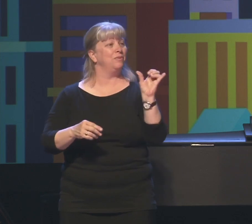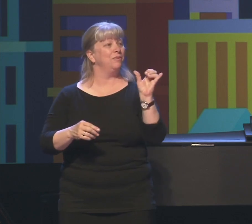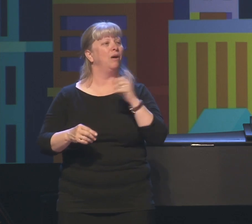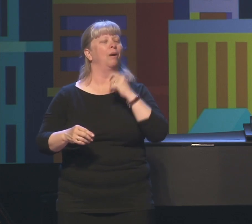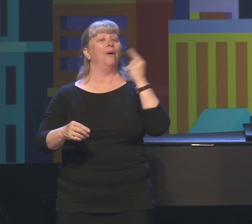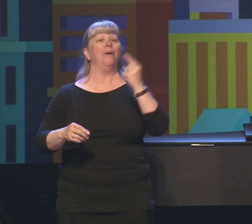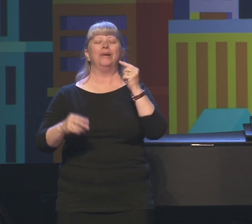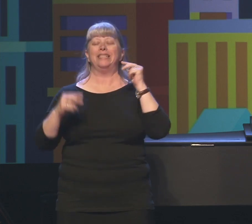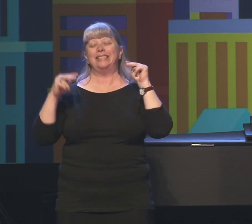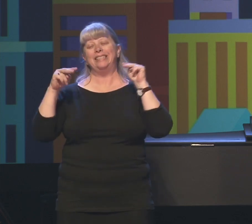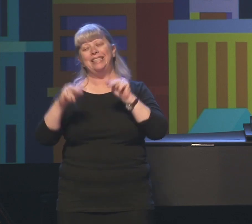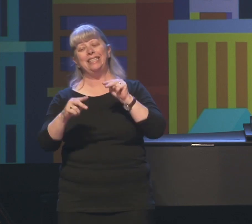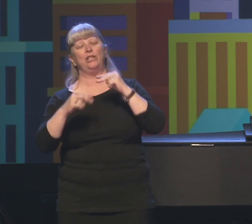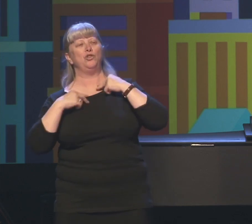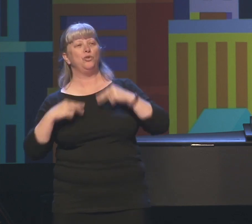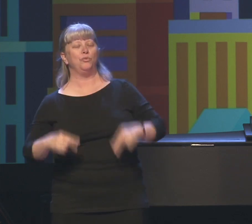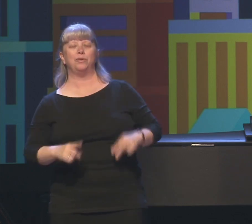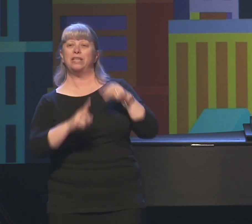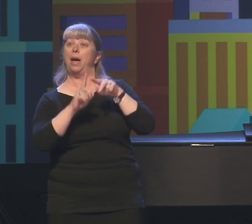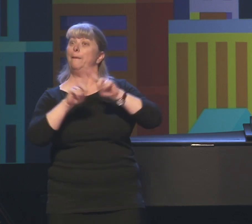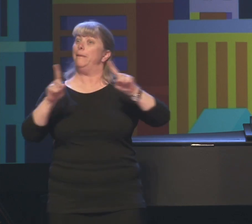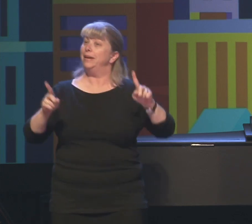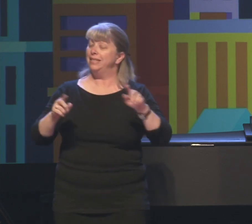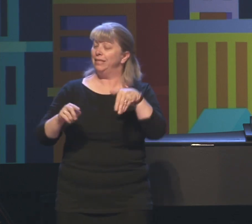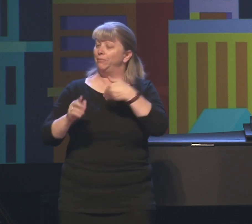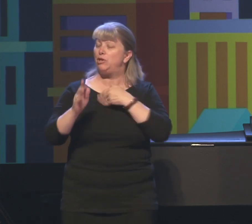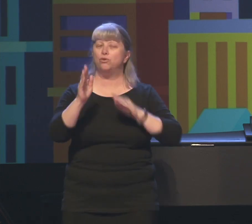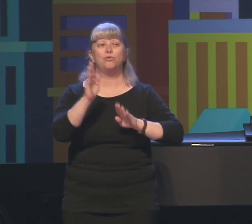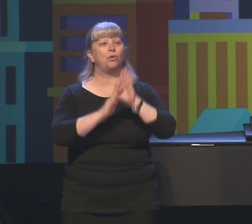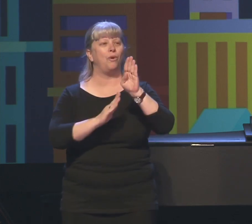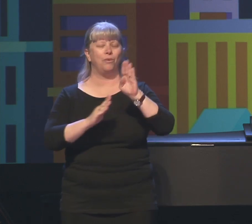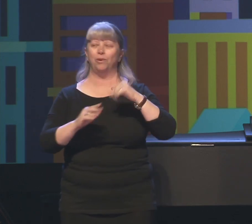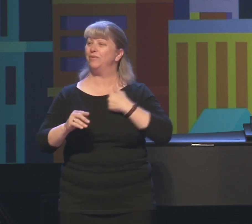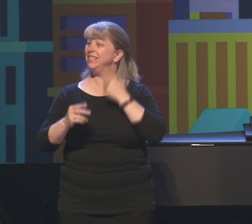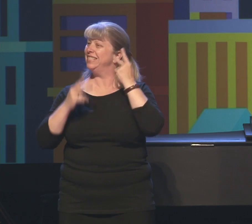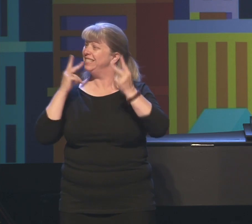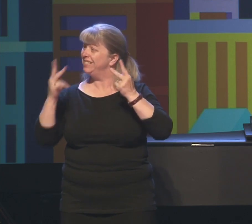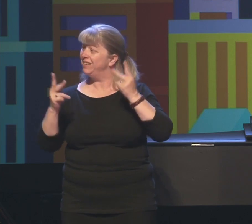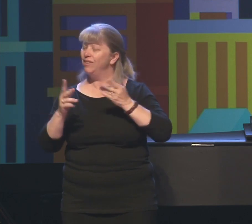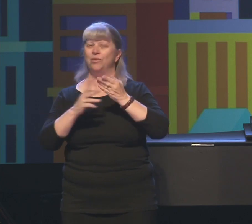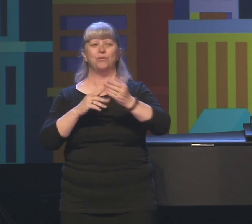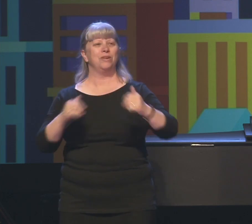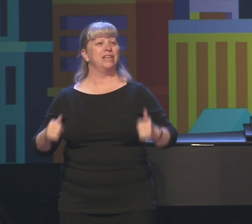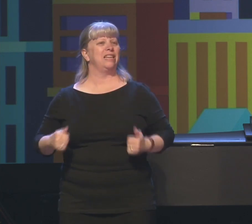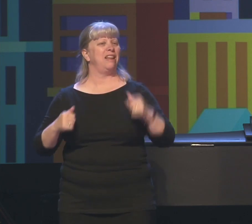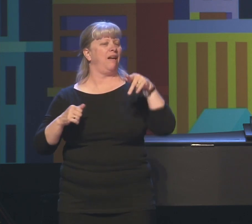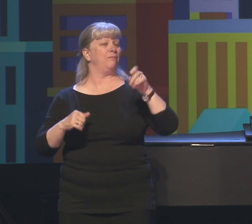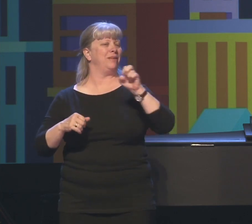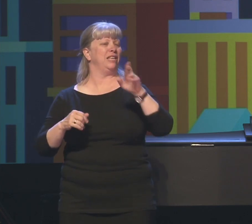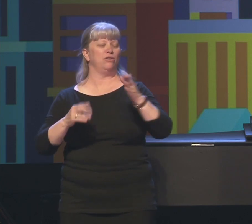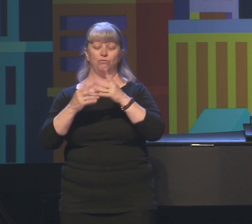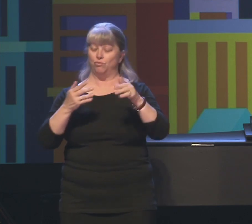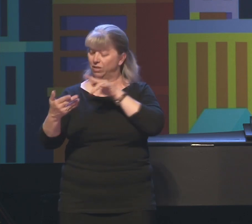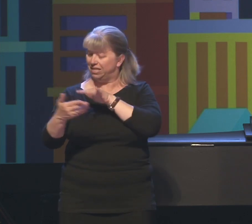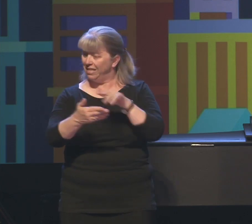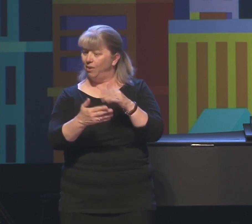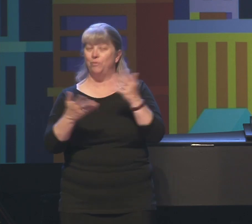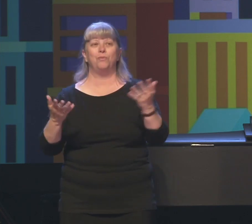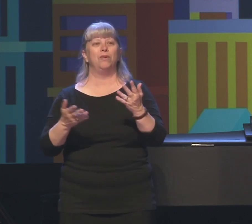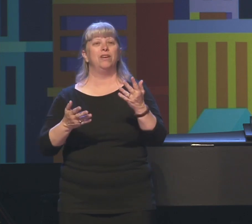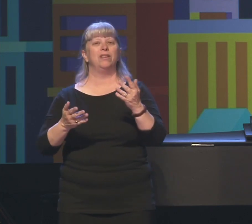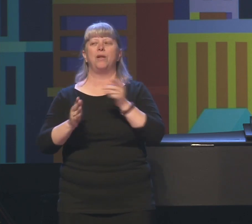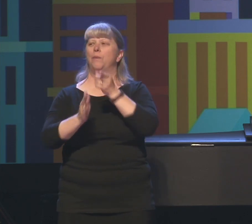always going to see through a human perspective. But what spiritual growth is meant to do, and I think what we'll see through the life of Peter, if you really kind of study, is that